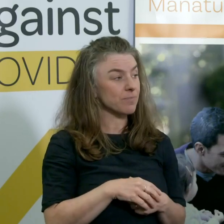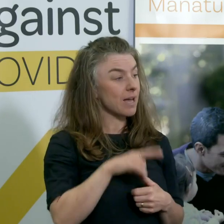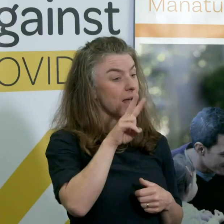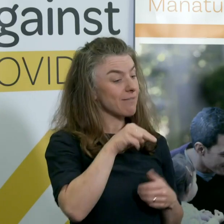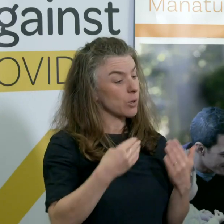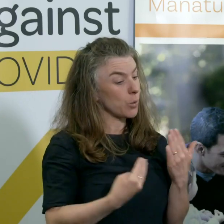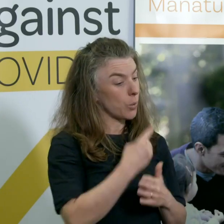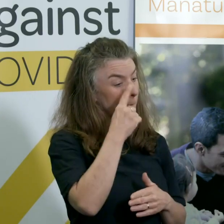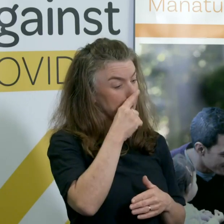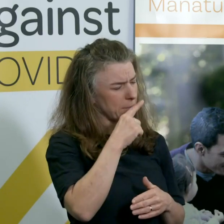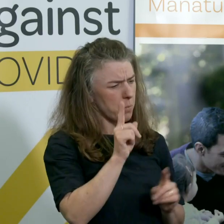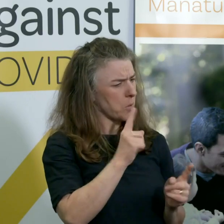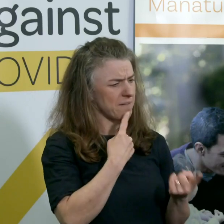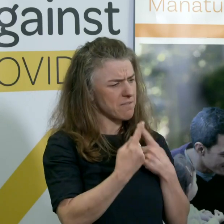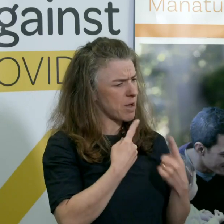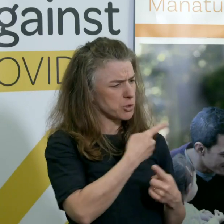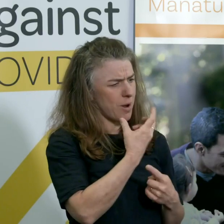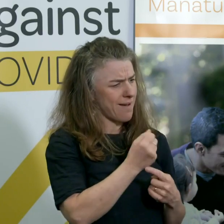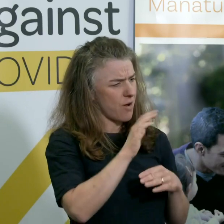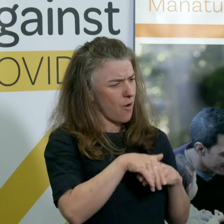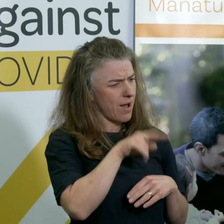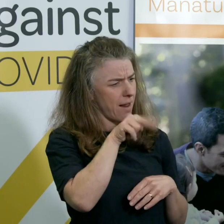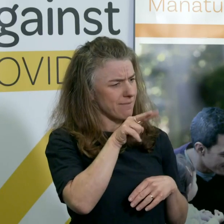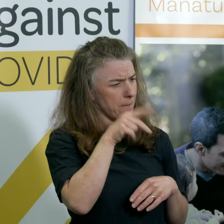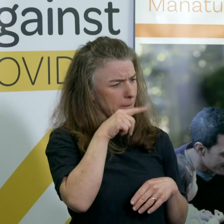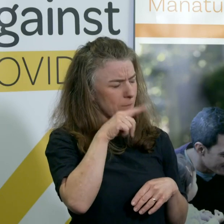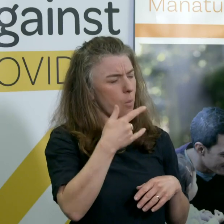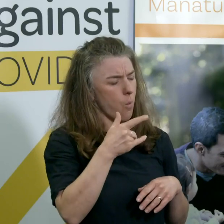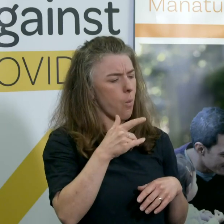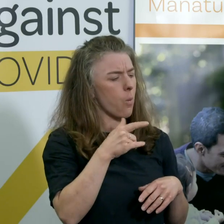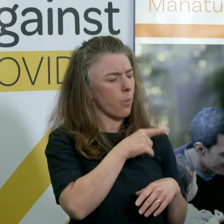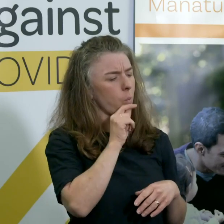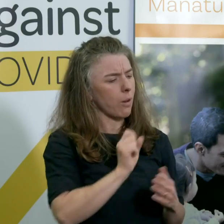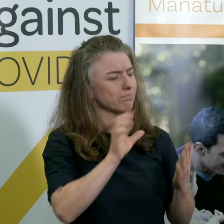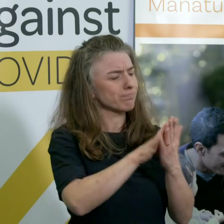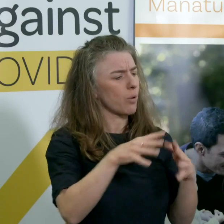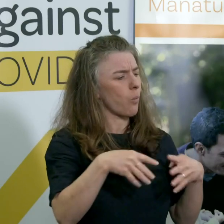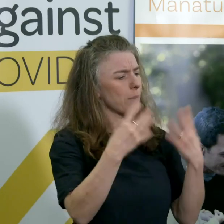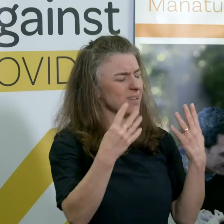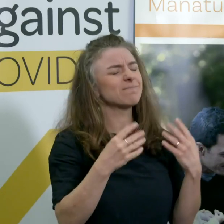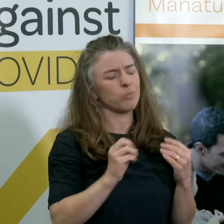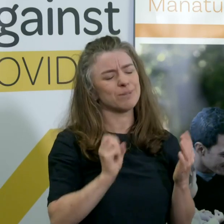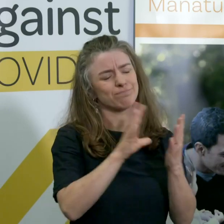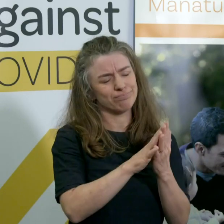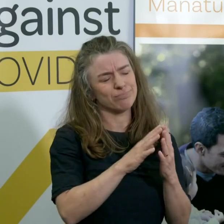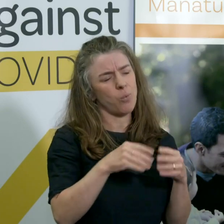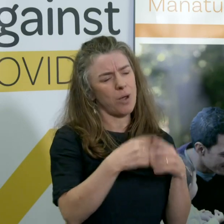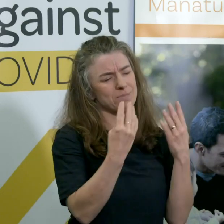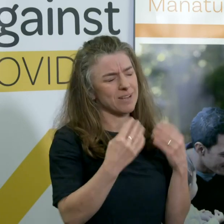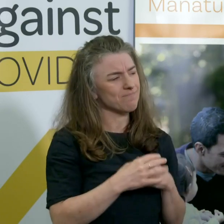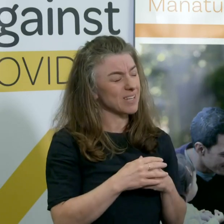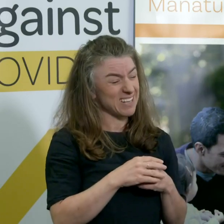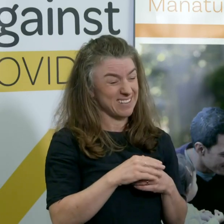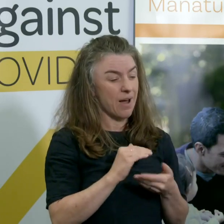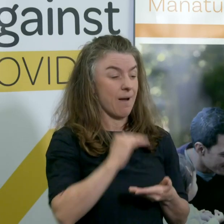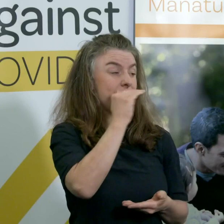more information you can give us about those, or is that all going to be just on the website for people to look at? Yes, it will be on the website because it's quite a number now each day. I don't